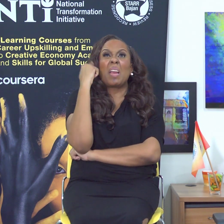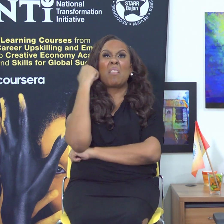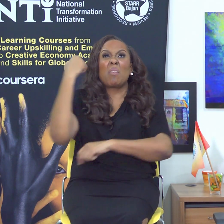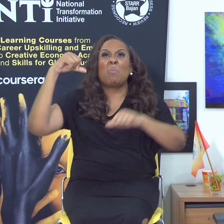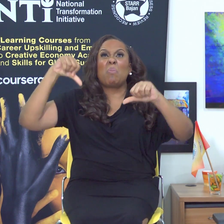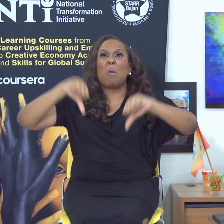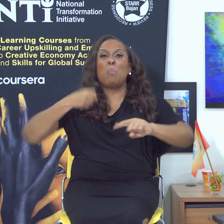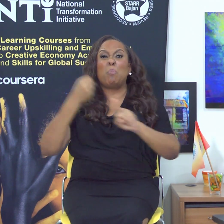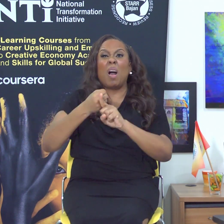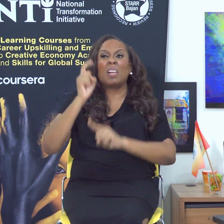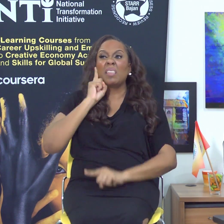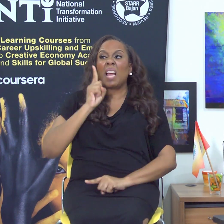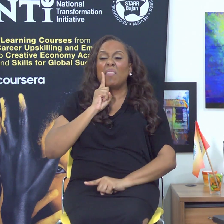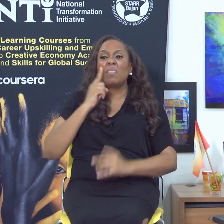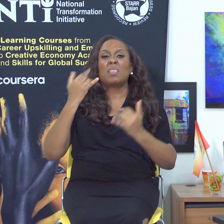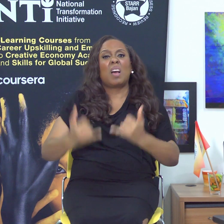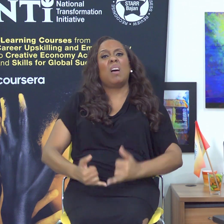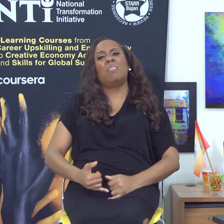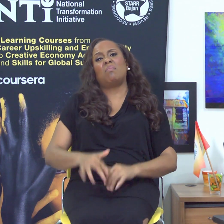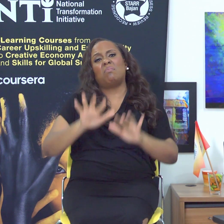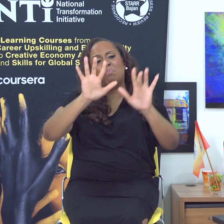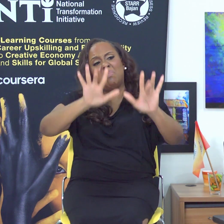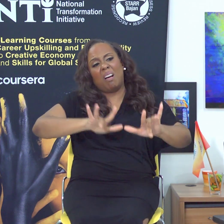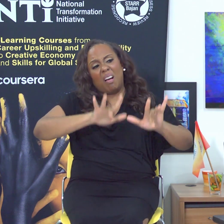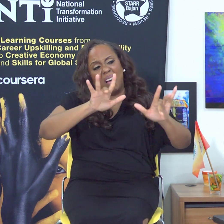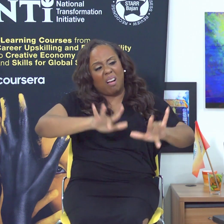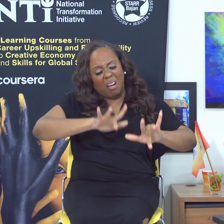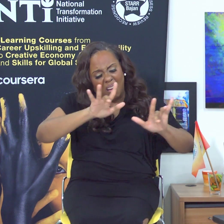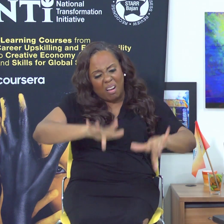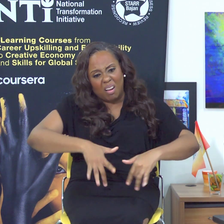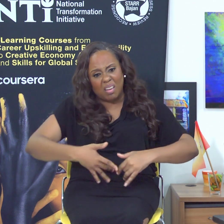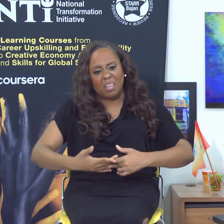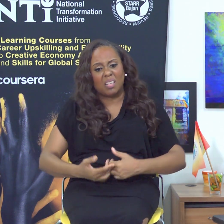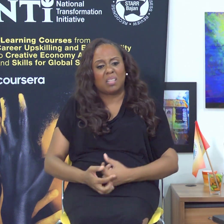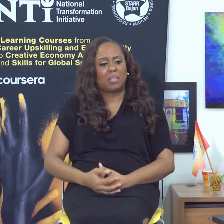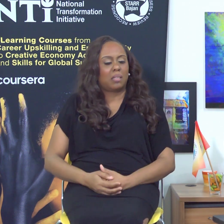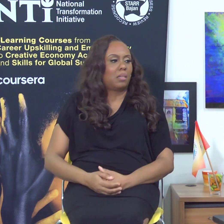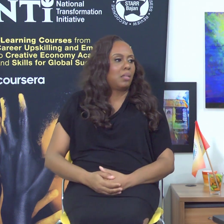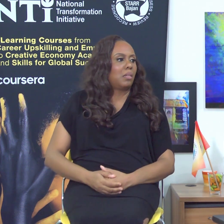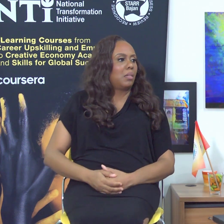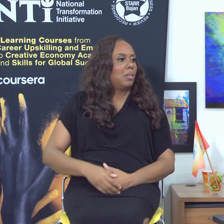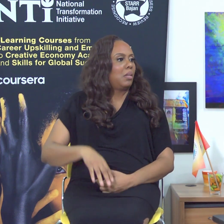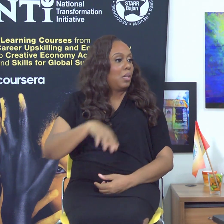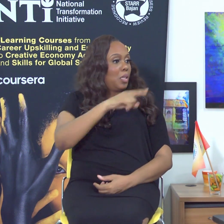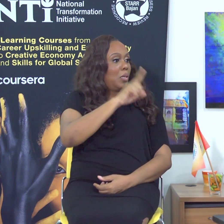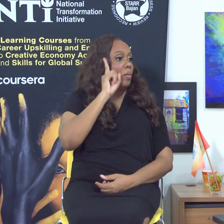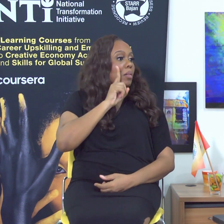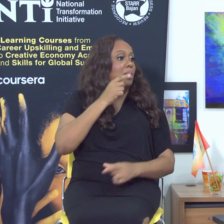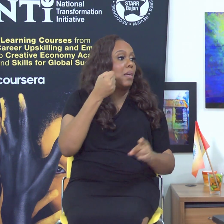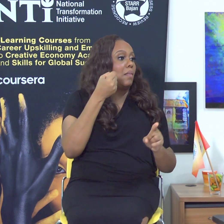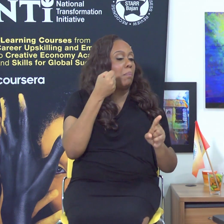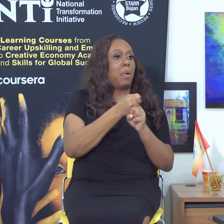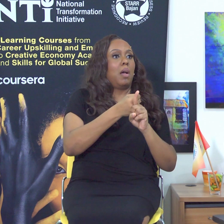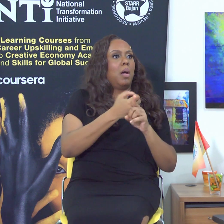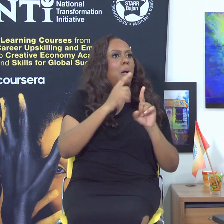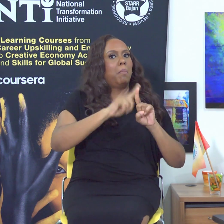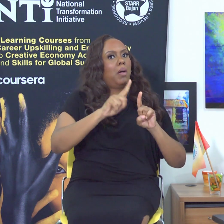of ways in which your hearing impairment has enriched your life?